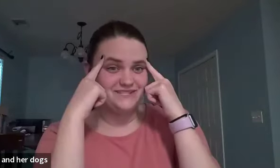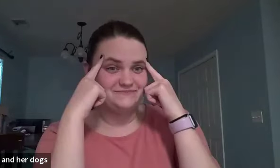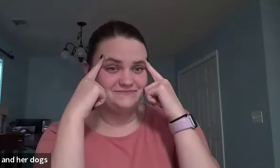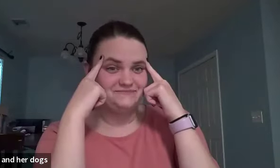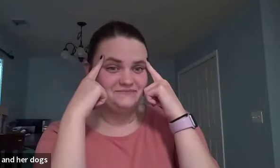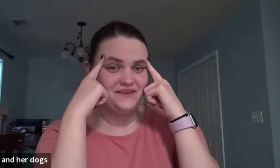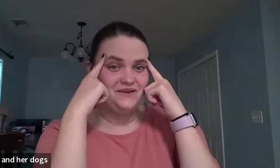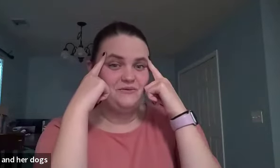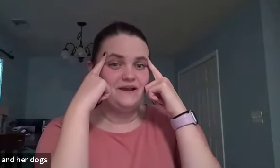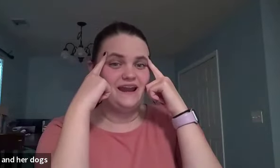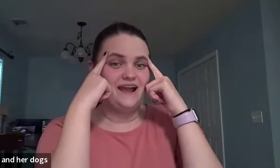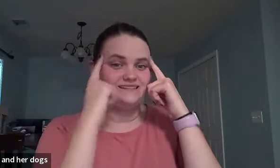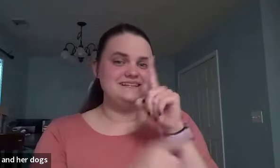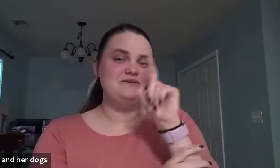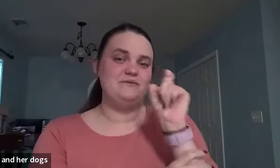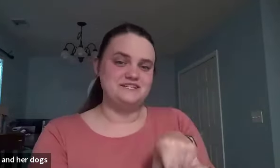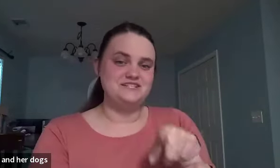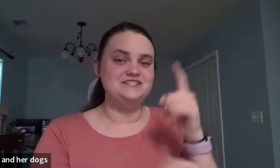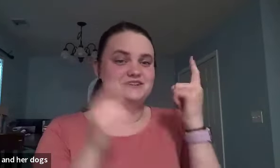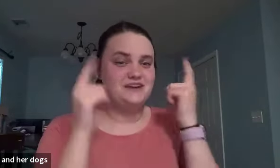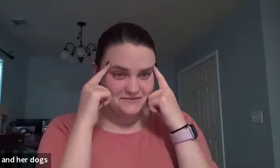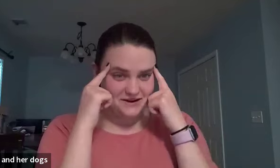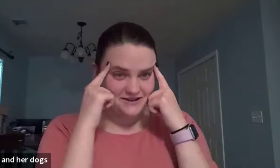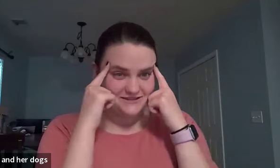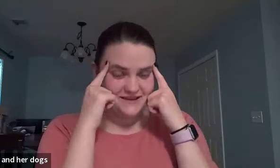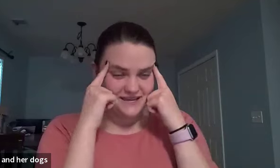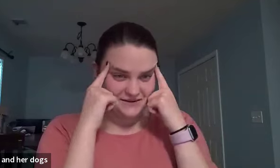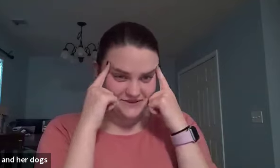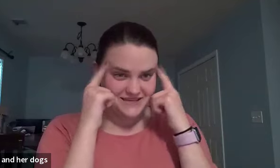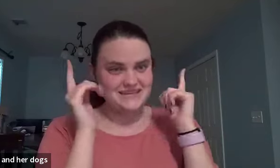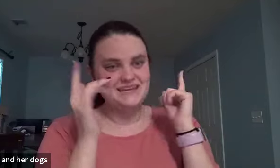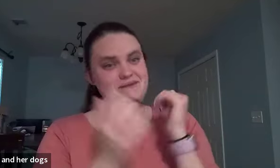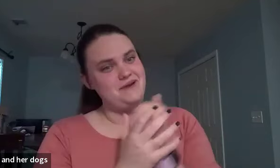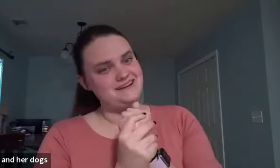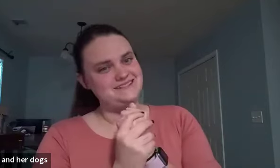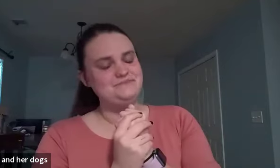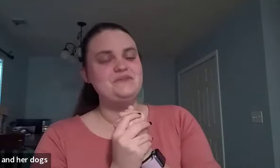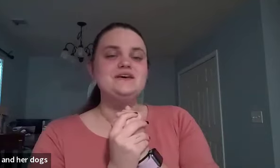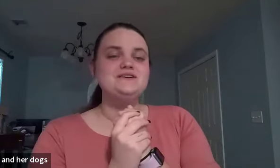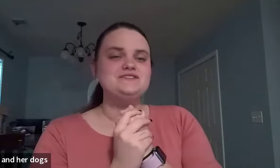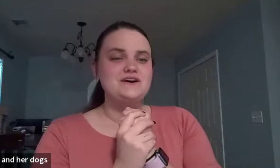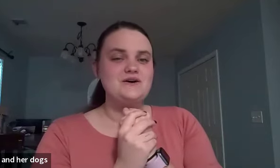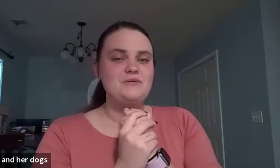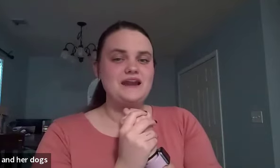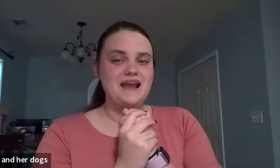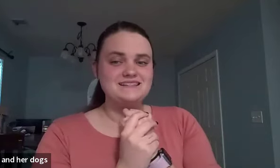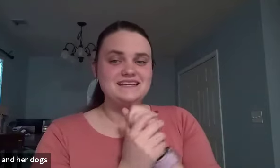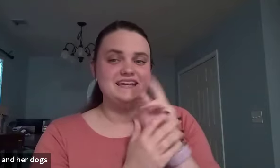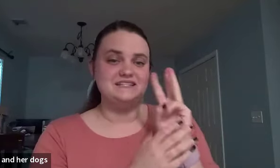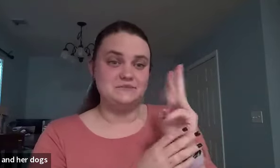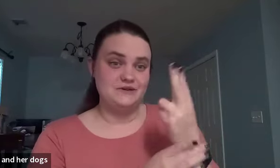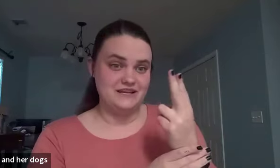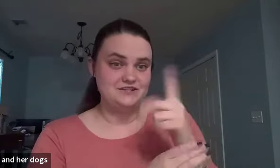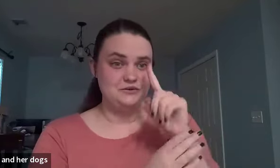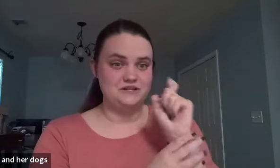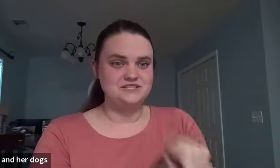eyebrows. When asking questions, your eyebrows make a big impact. So when asking a WH